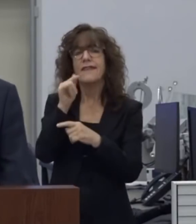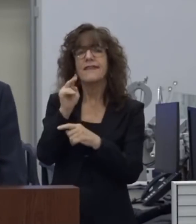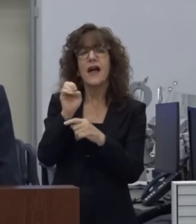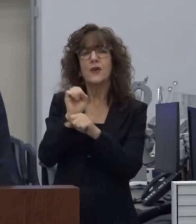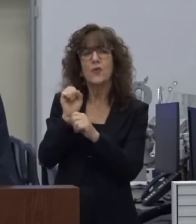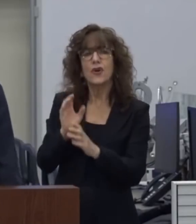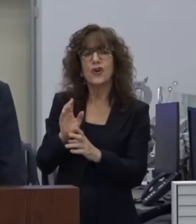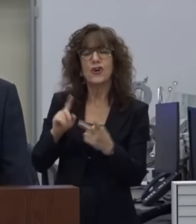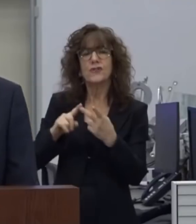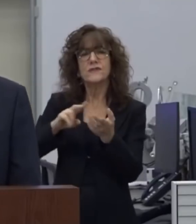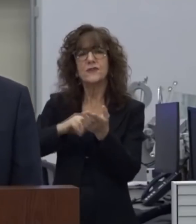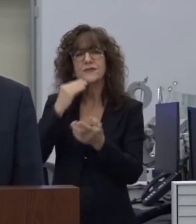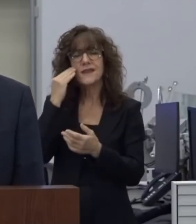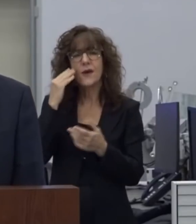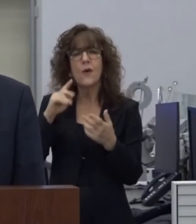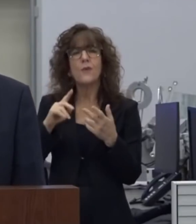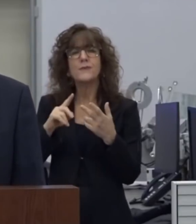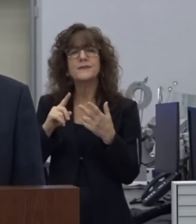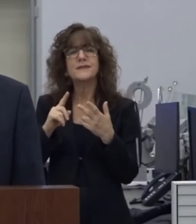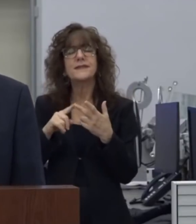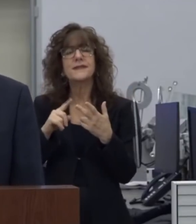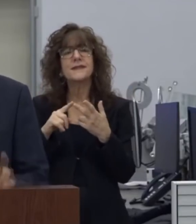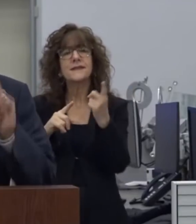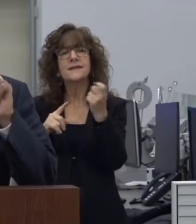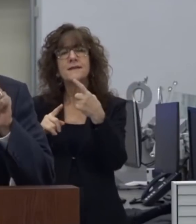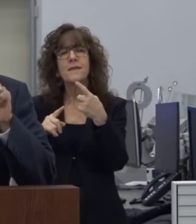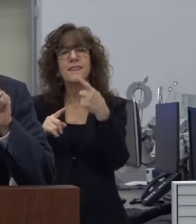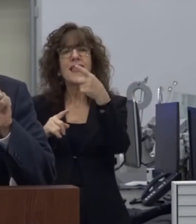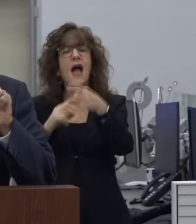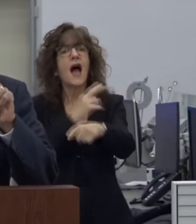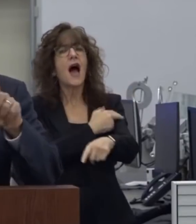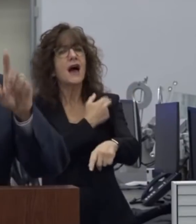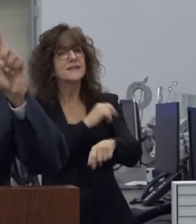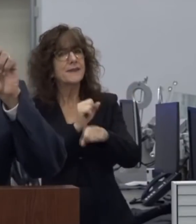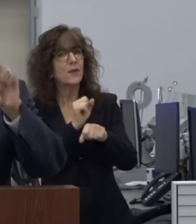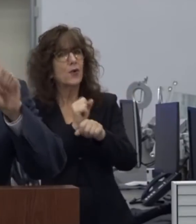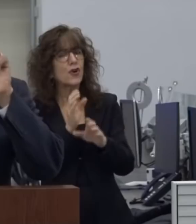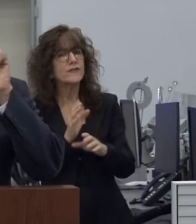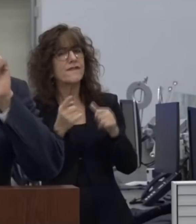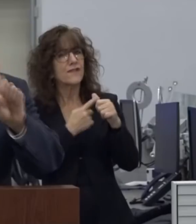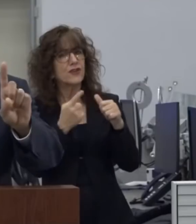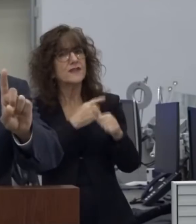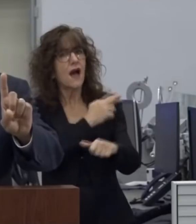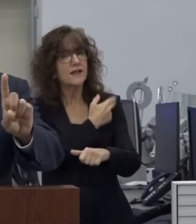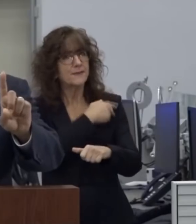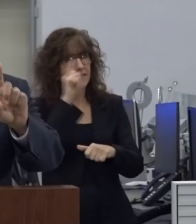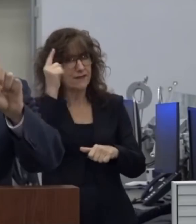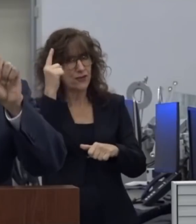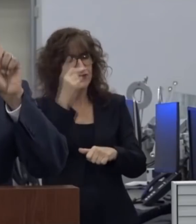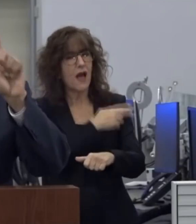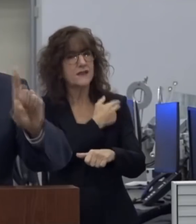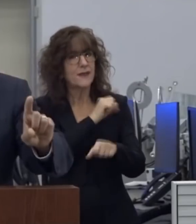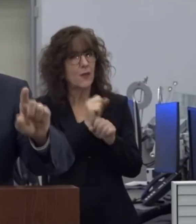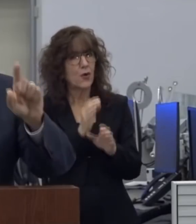workers, people who are in nursing homes, Hospital, first it goes to the hospital workers. Those are